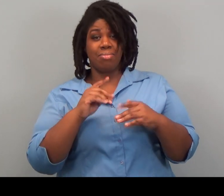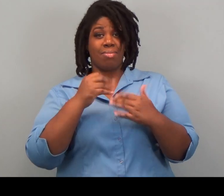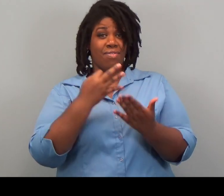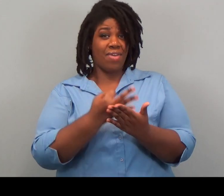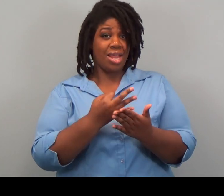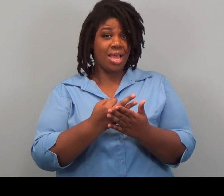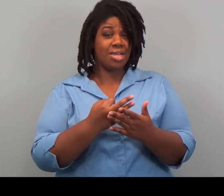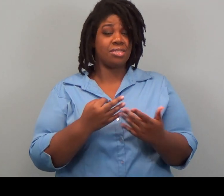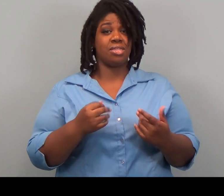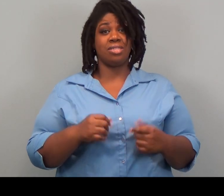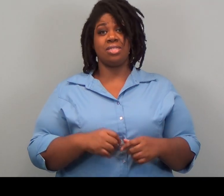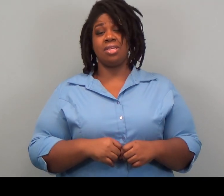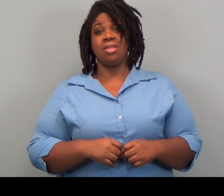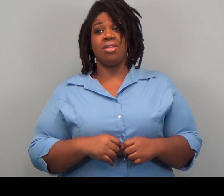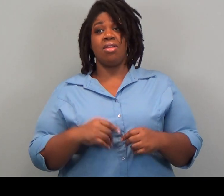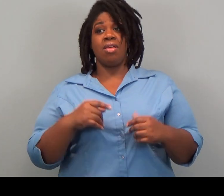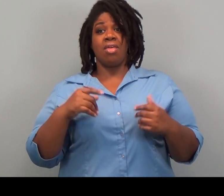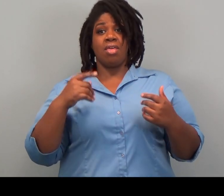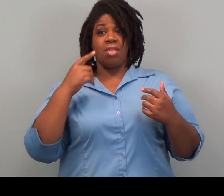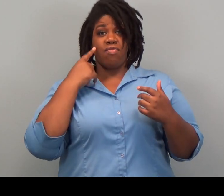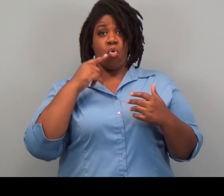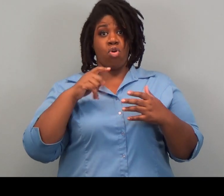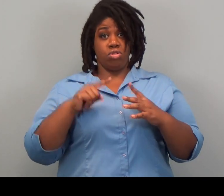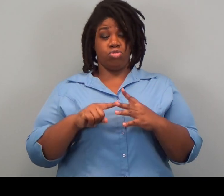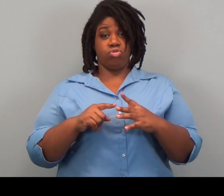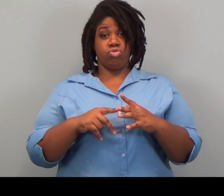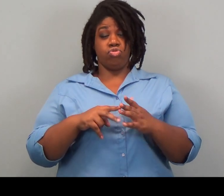Jumpstart is that we get folks into a reliable vehicle